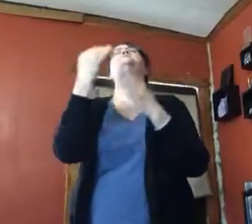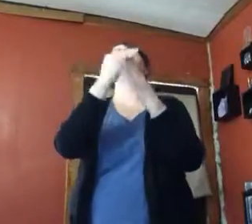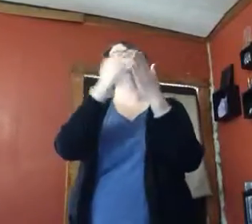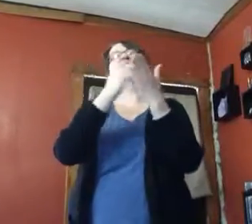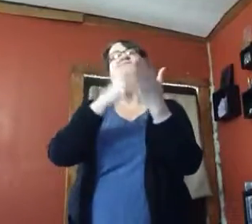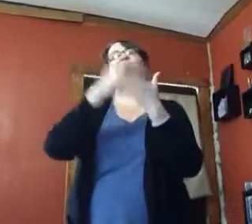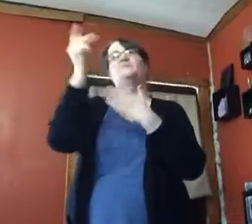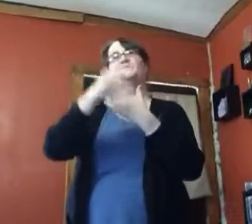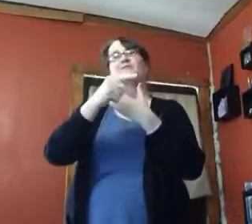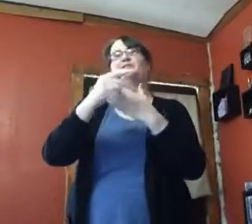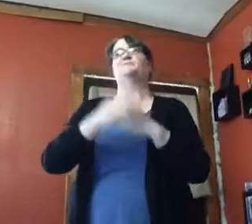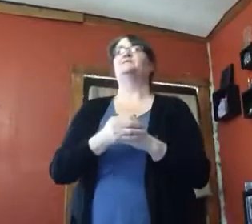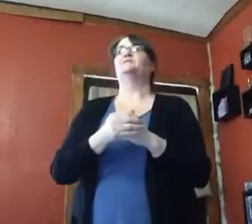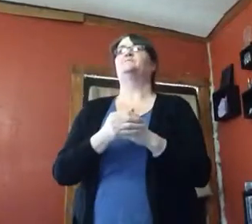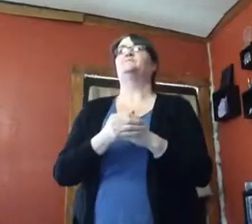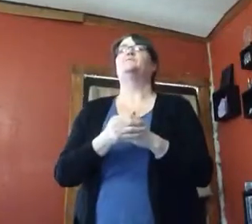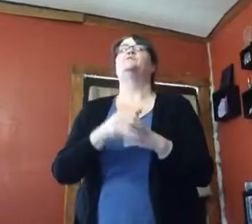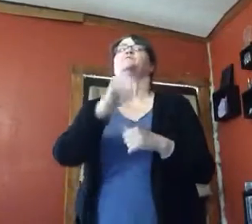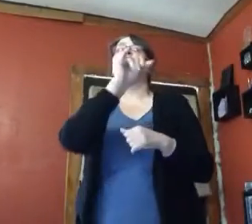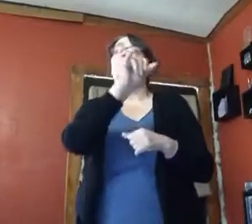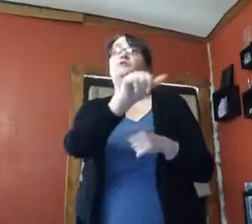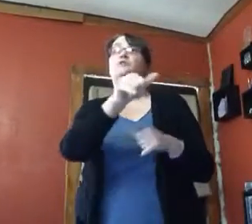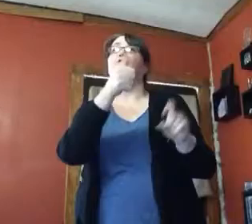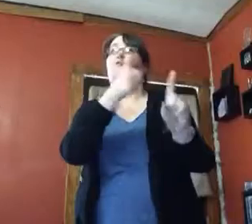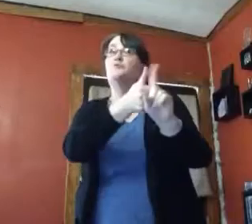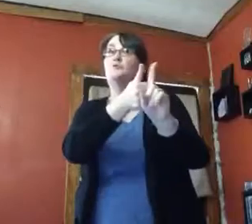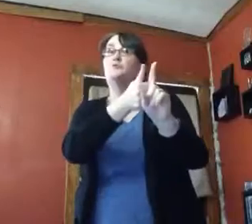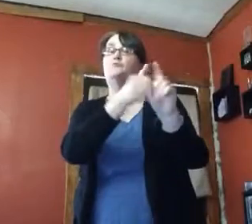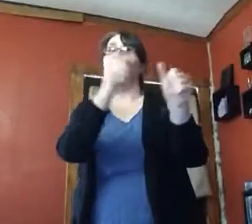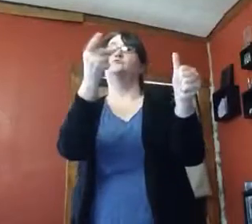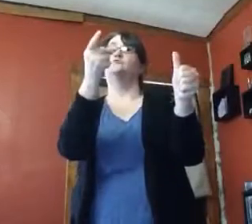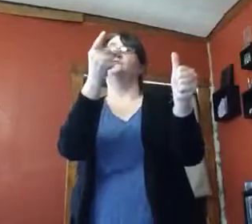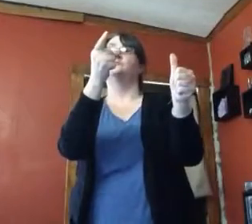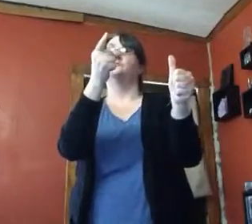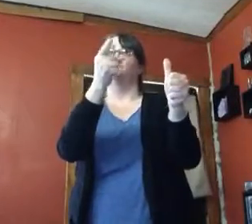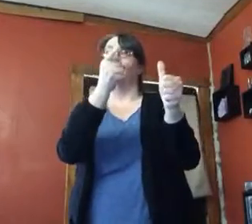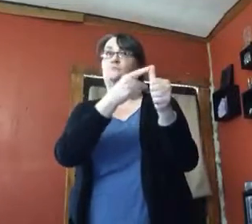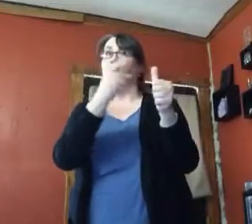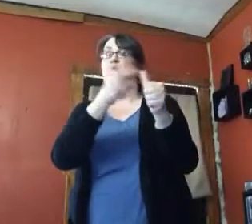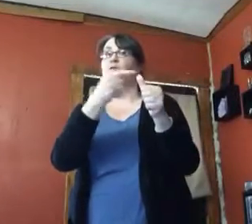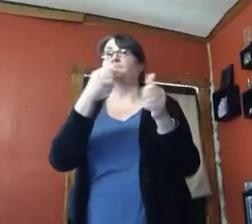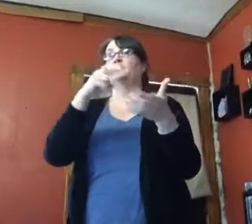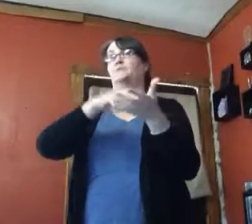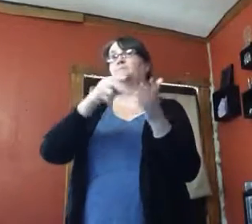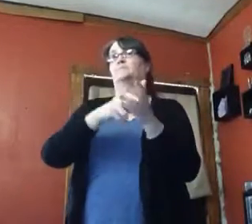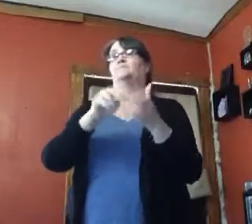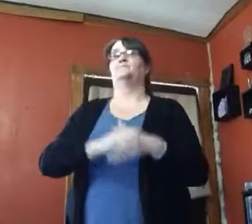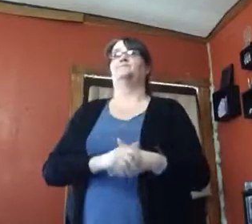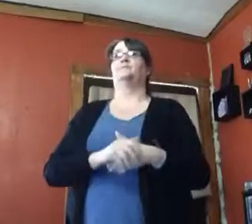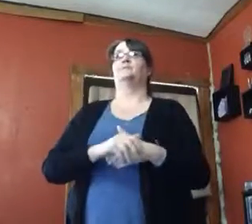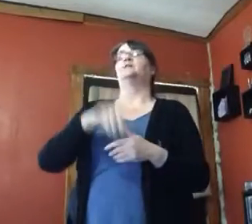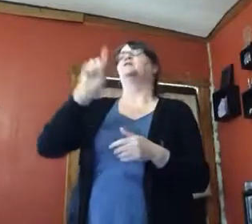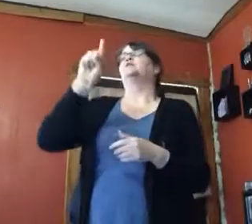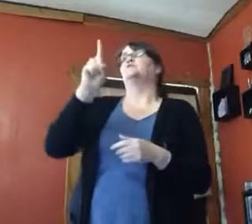respective primary purposes. The first female member was Florence Rankin.